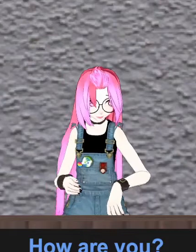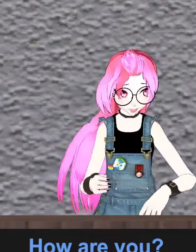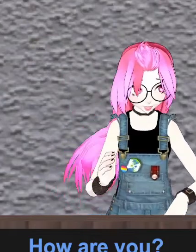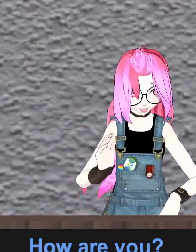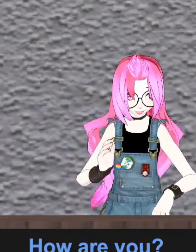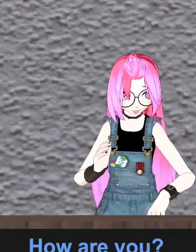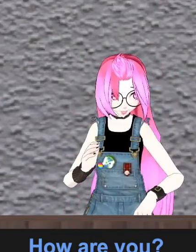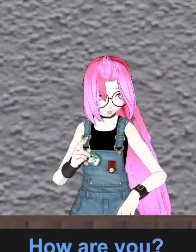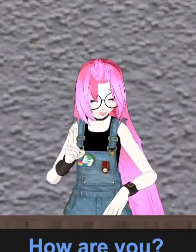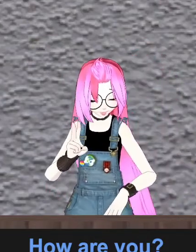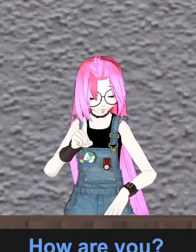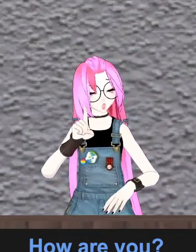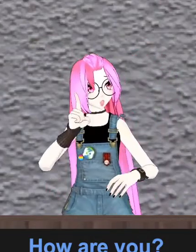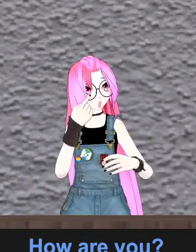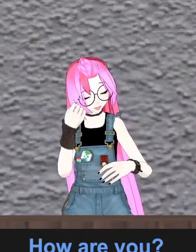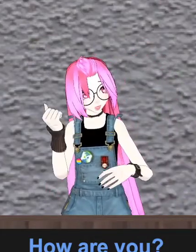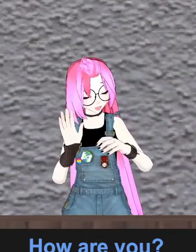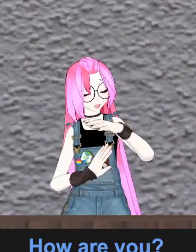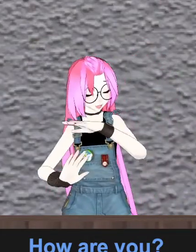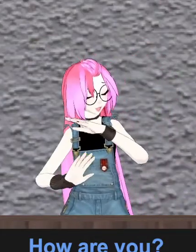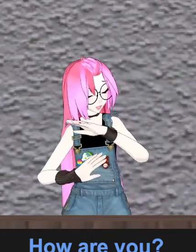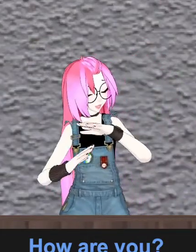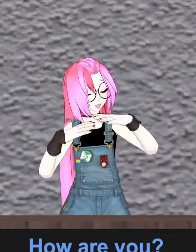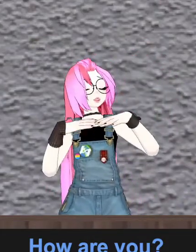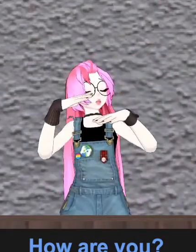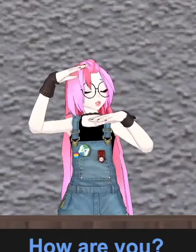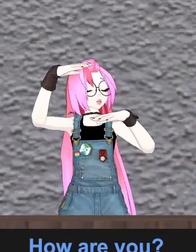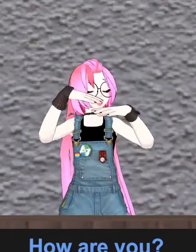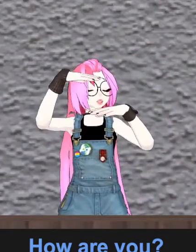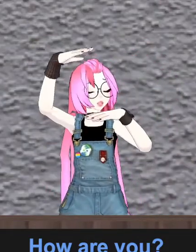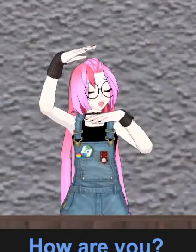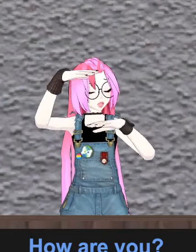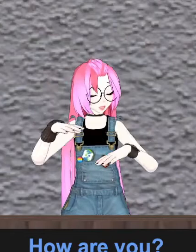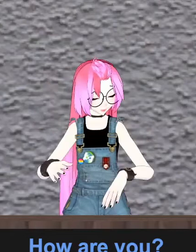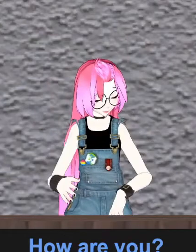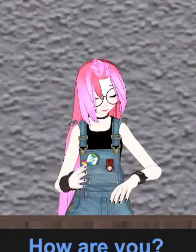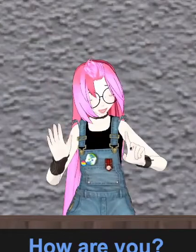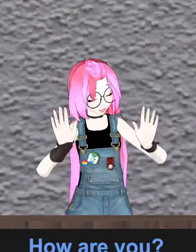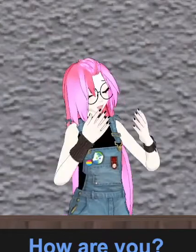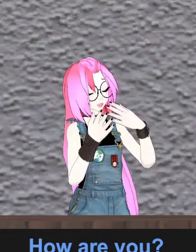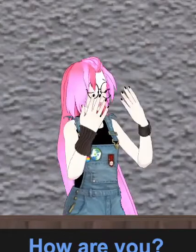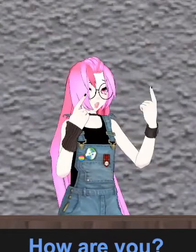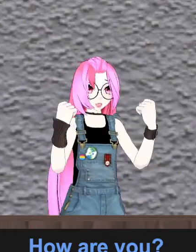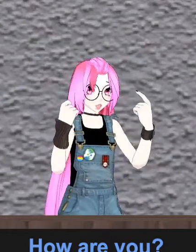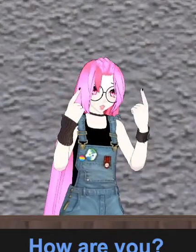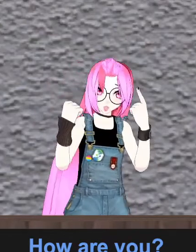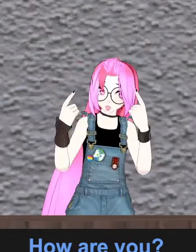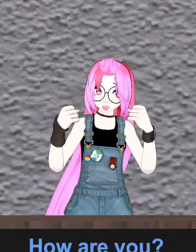All right, so we'll do a few more basic level stuff, and then we'll kind of go up to the higher. And again, if you guys have any questions at any time,